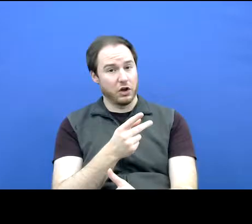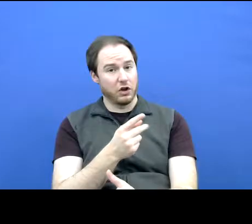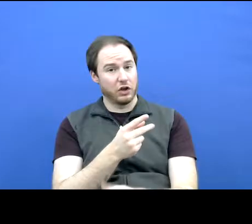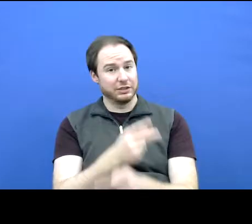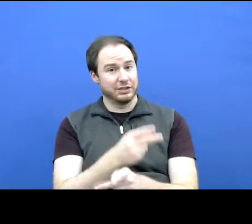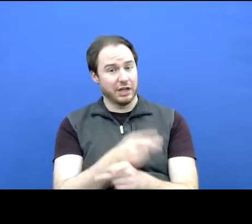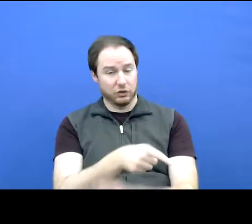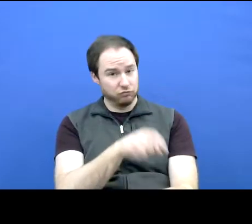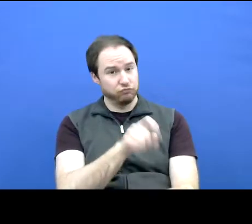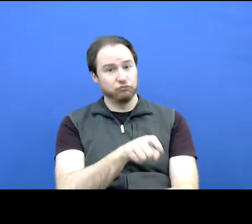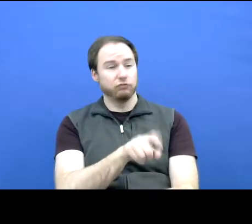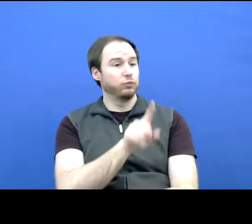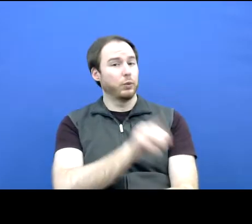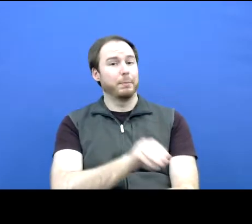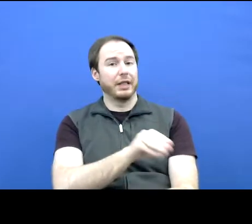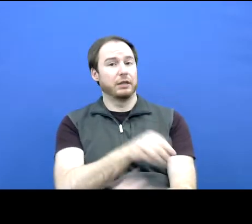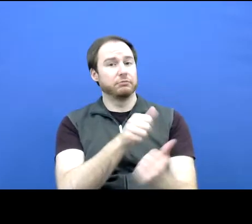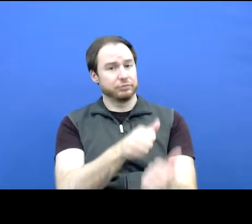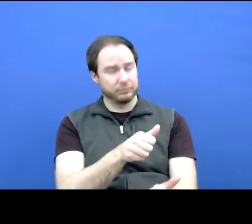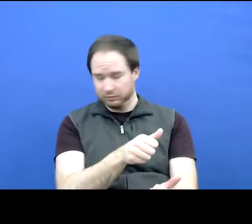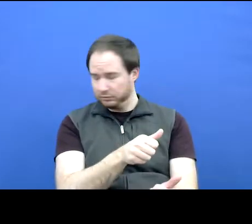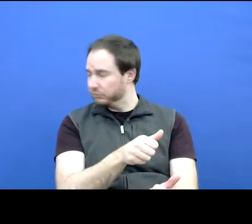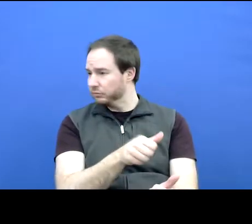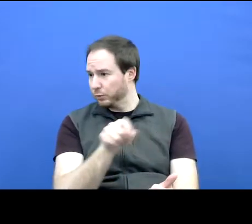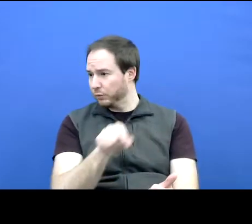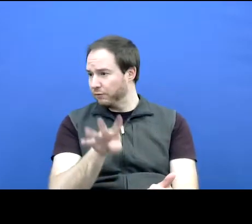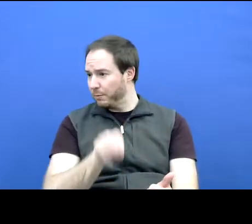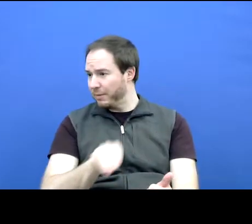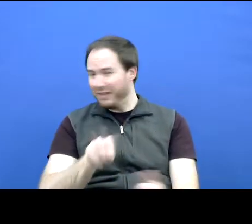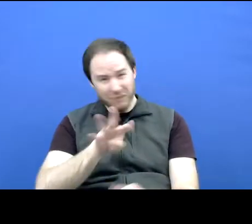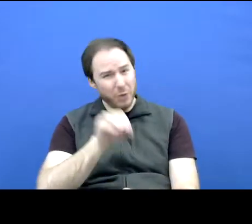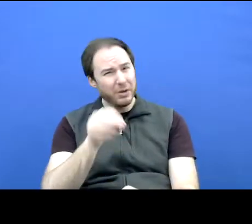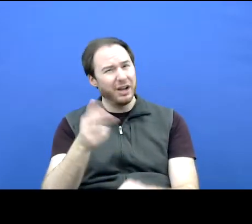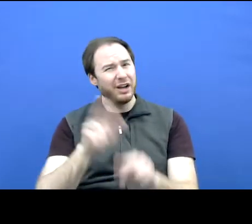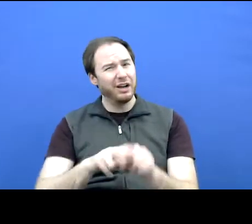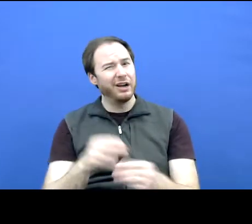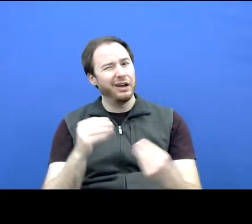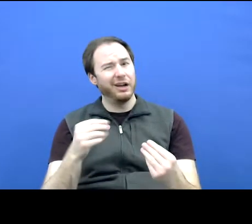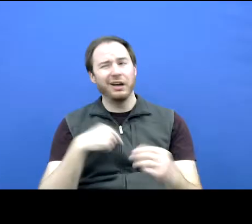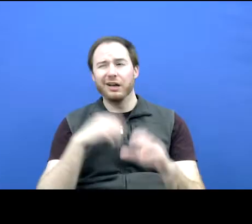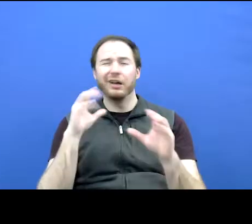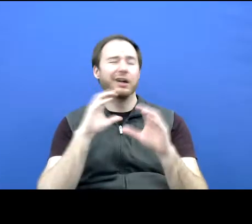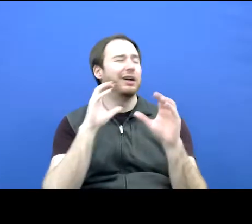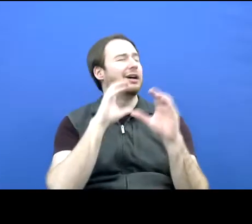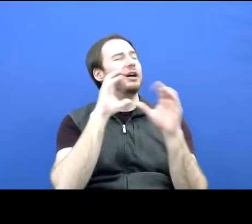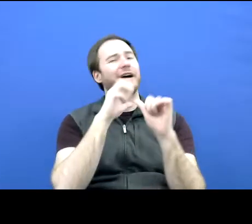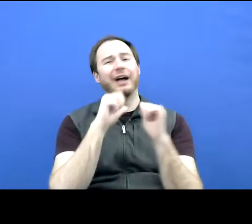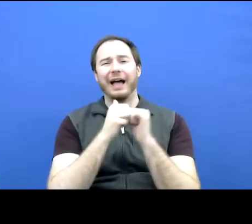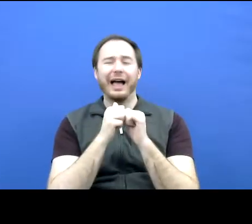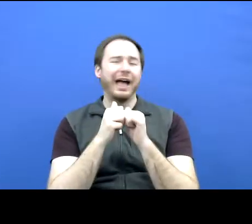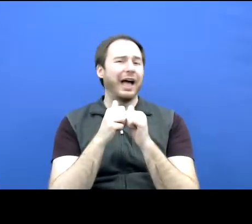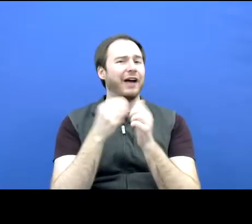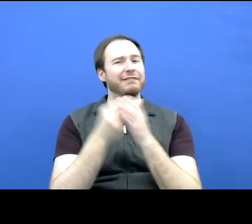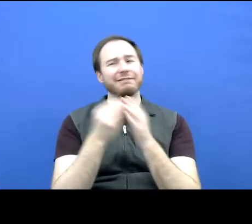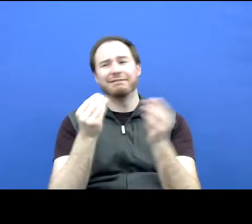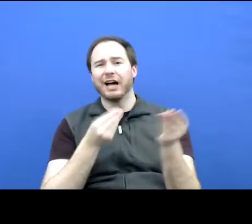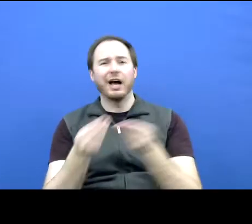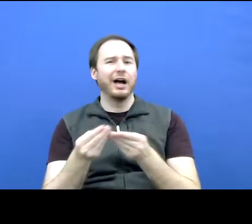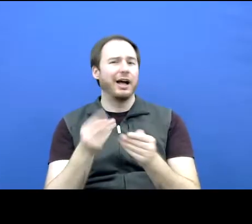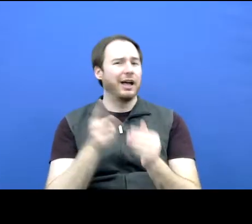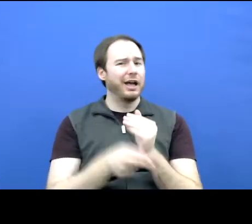which should have been $1 million project, came in at 1.4. Wow. And so we had to scramble and find additional funding, and